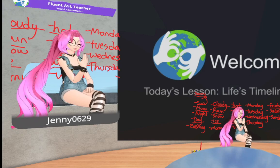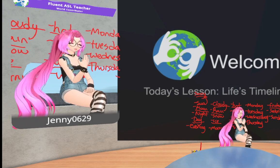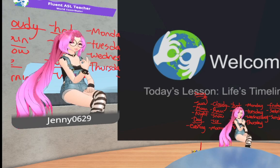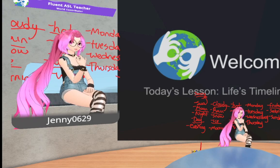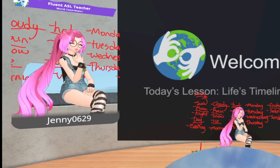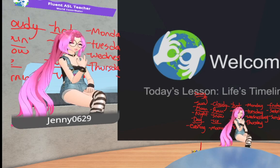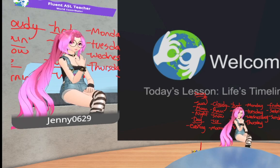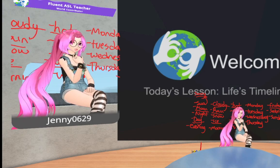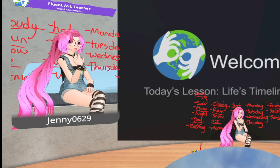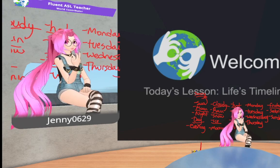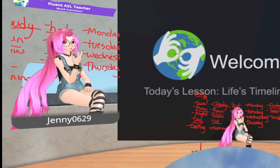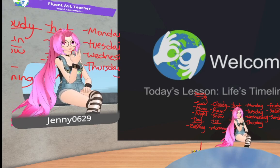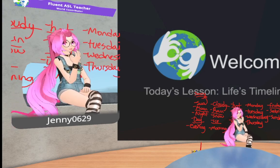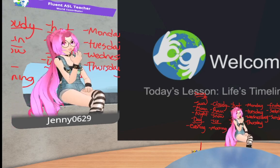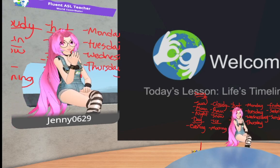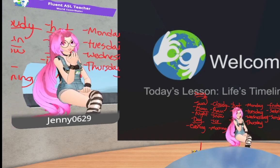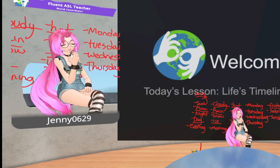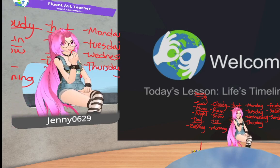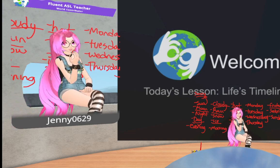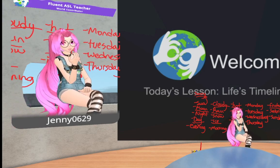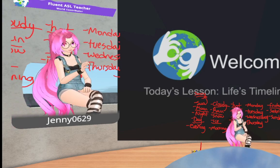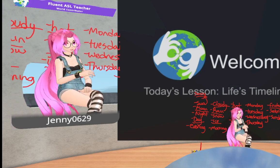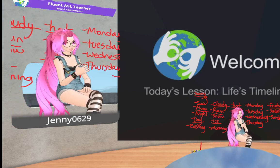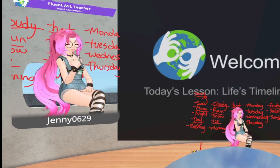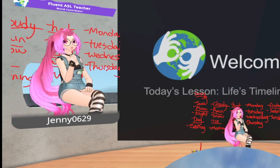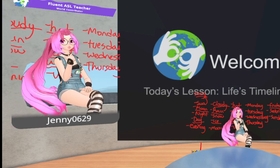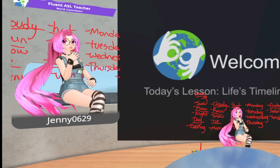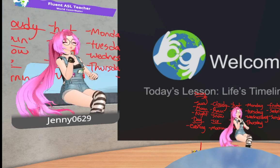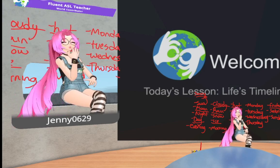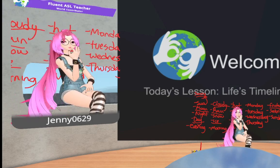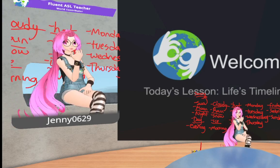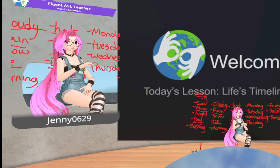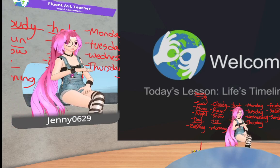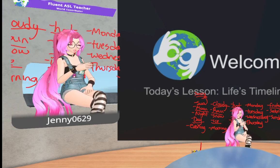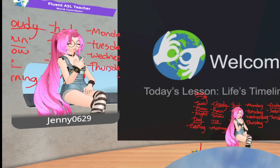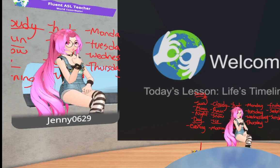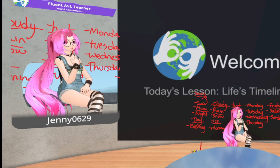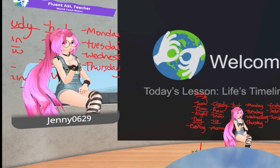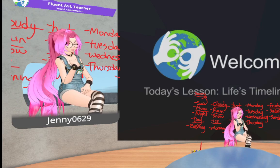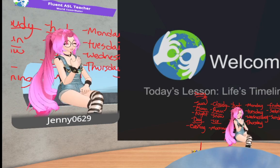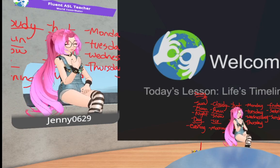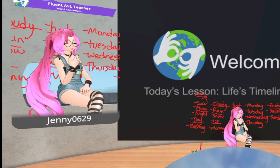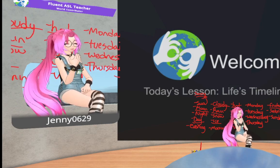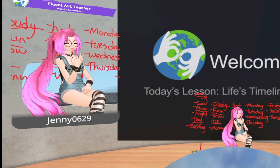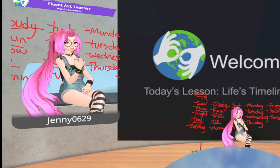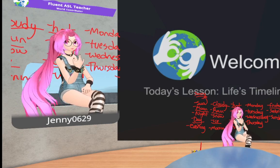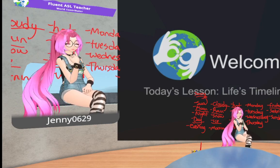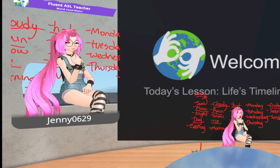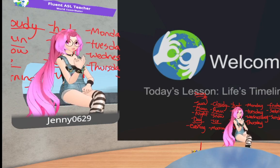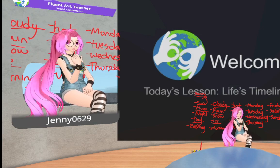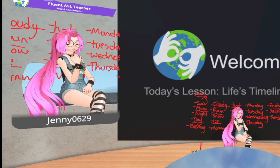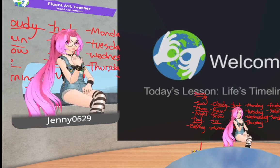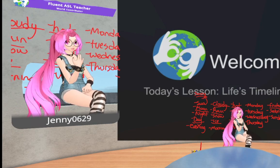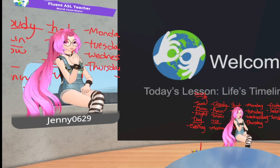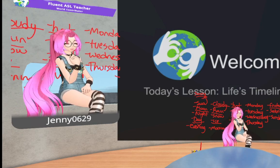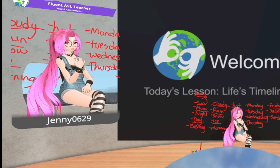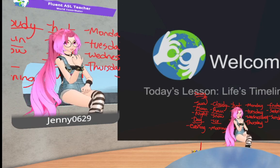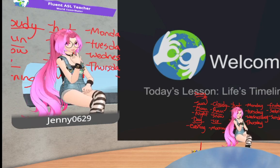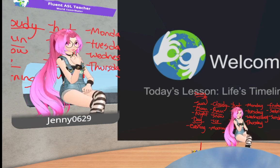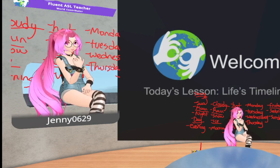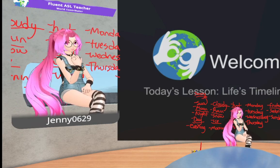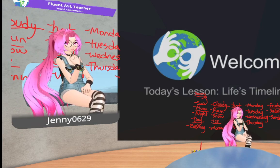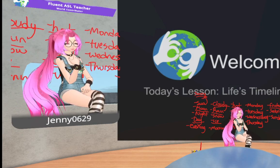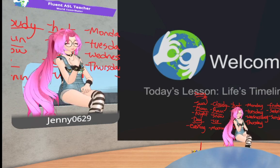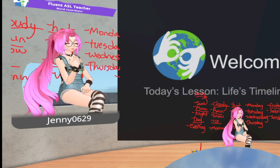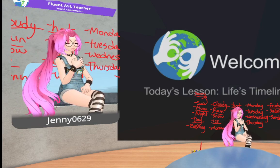coming back in your mouth like fire. But then also I've just seen people describe hot like, oh, it's hot. Like it tastes hot. But if you want to say spicy,